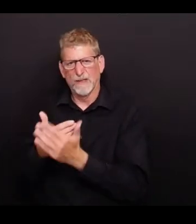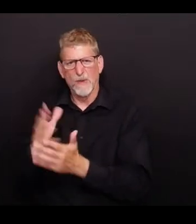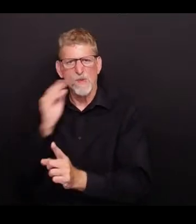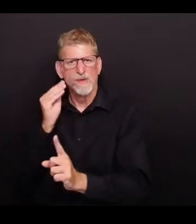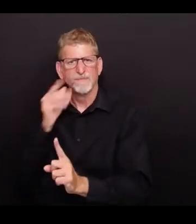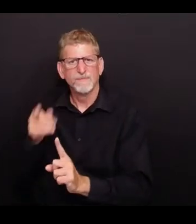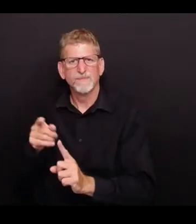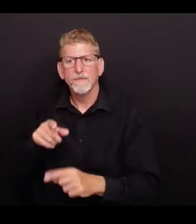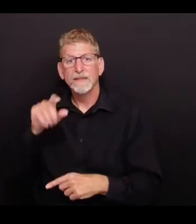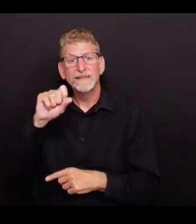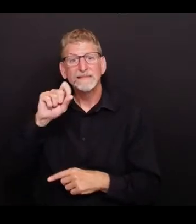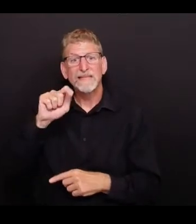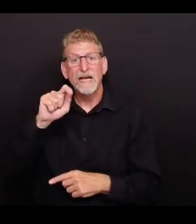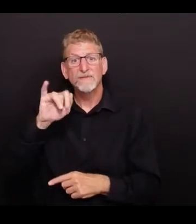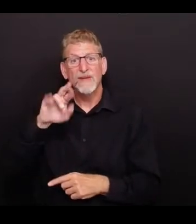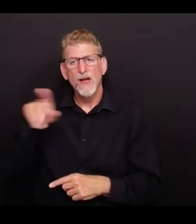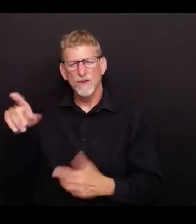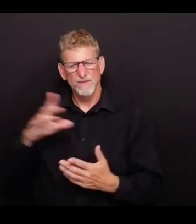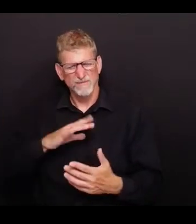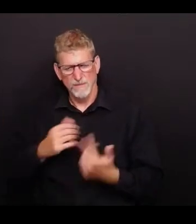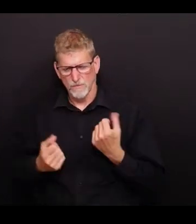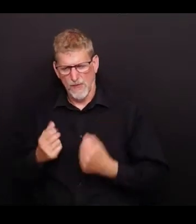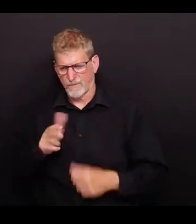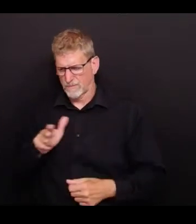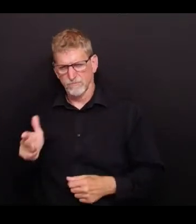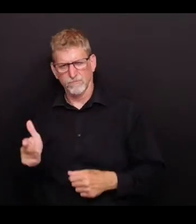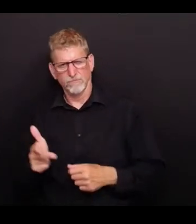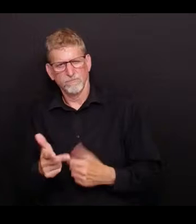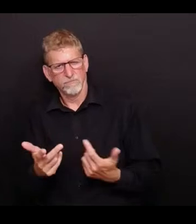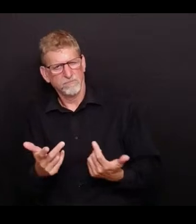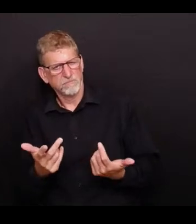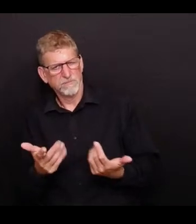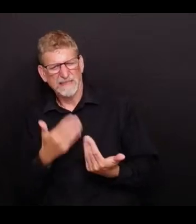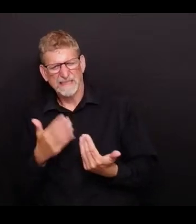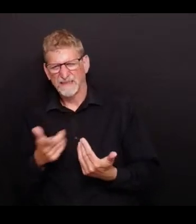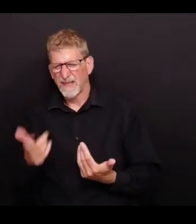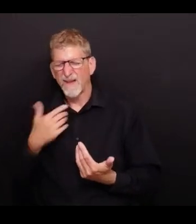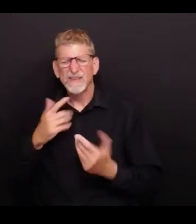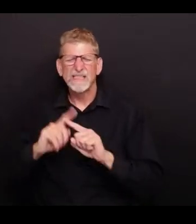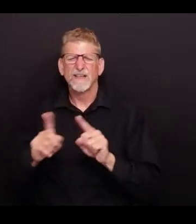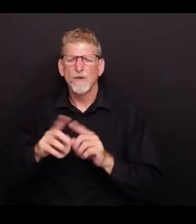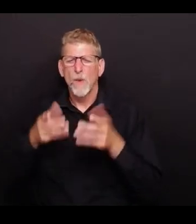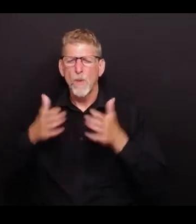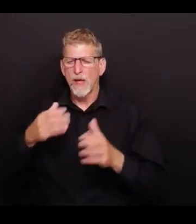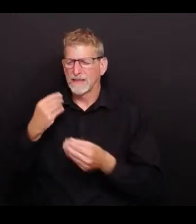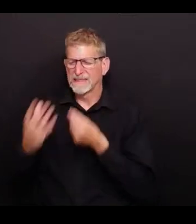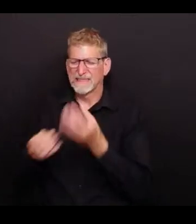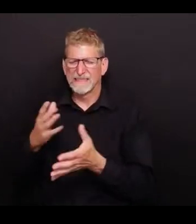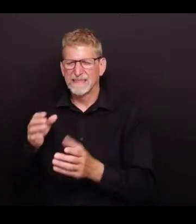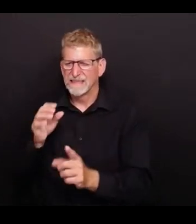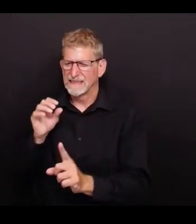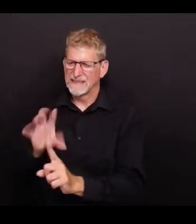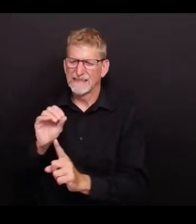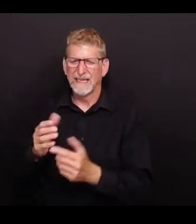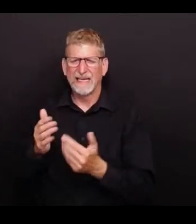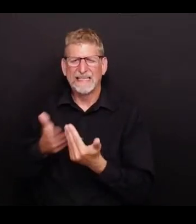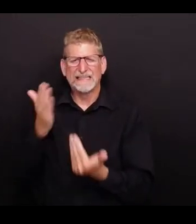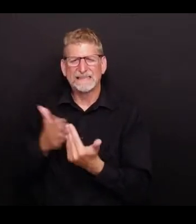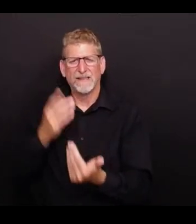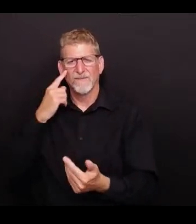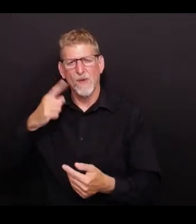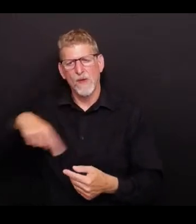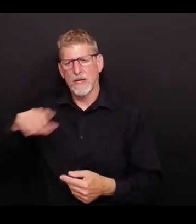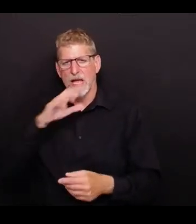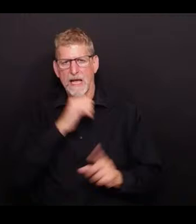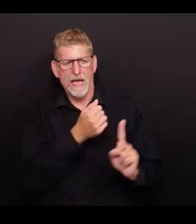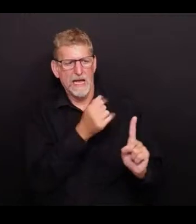option, all those things make a difference. So I think that really for the 18 to 49 population, it's a